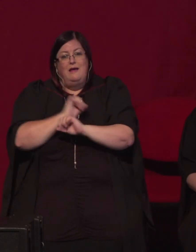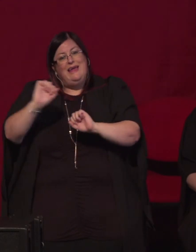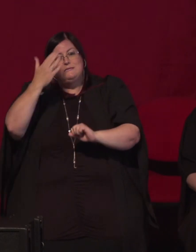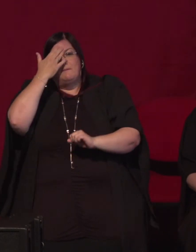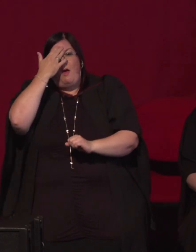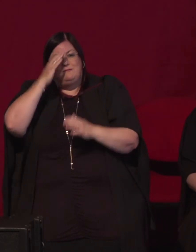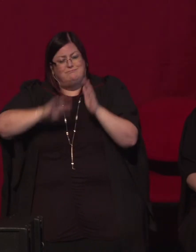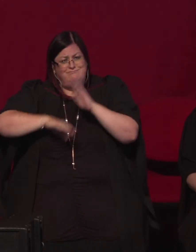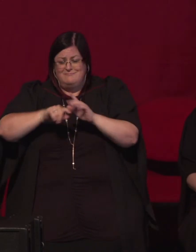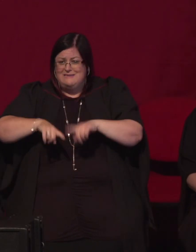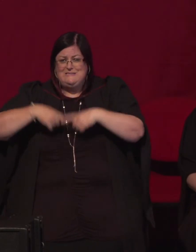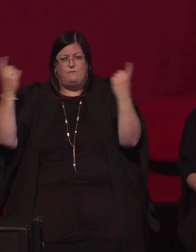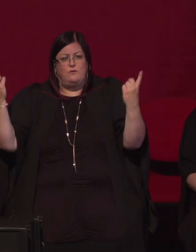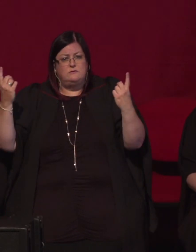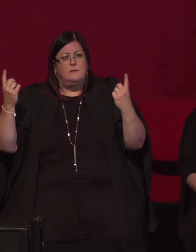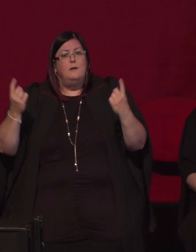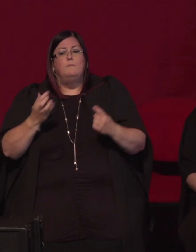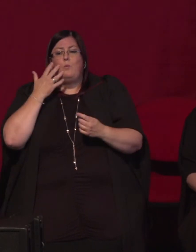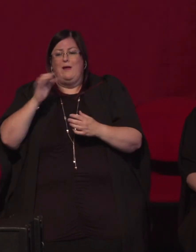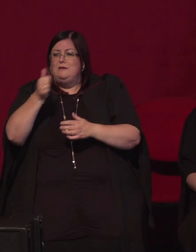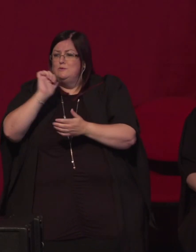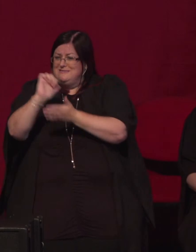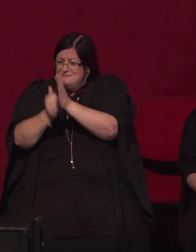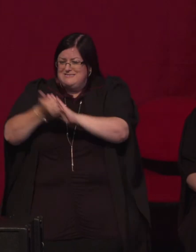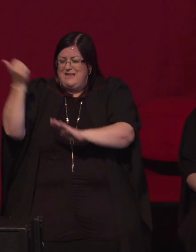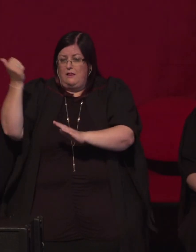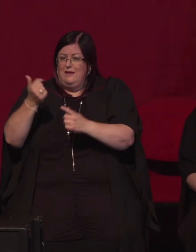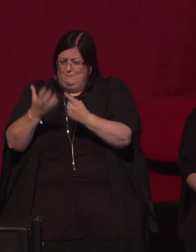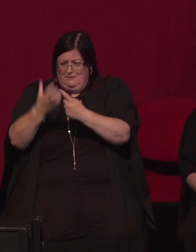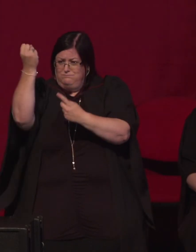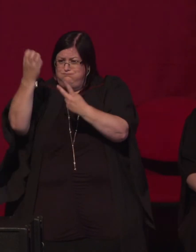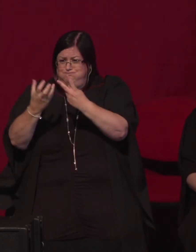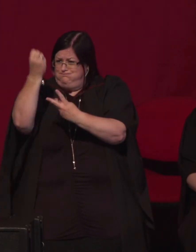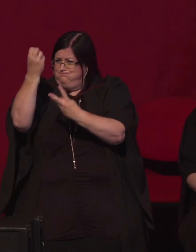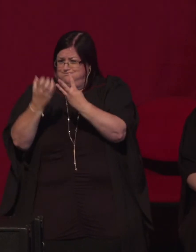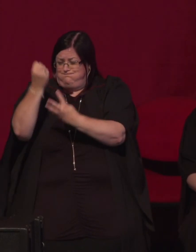and once he had the opportunity to use his talents, then he could succeed.